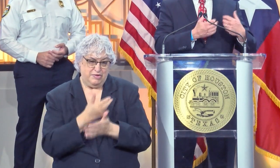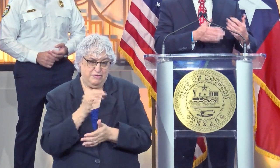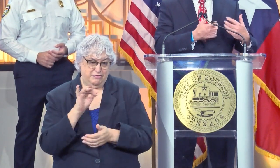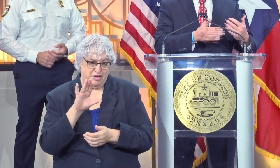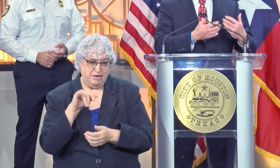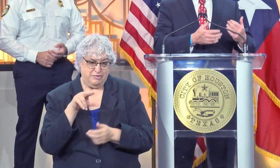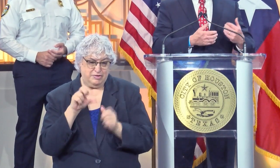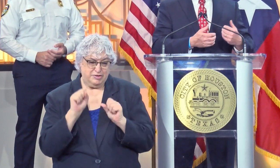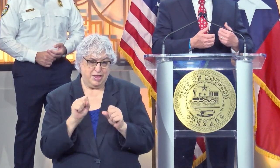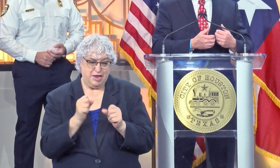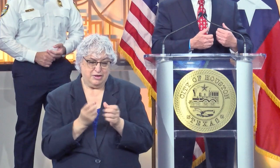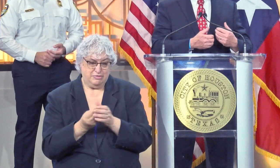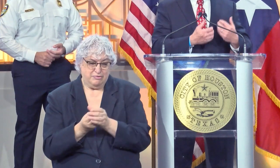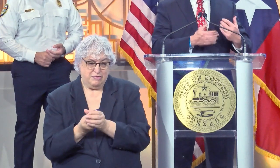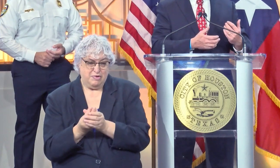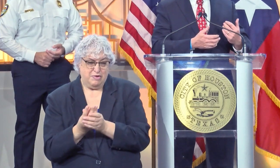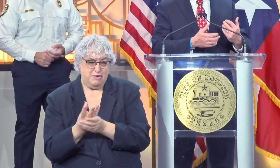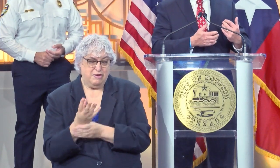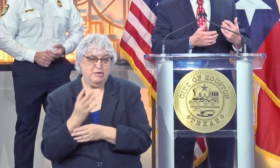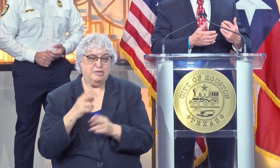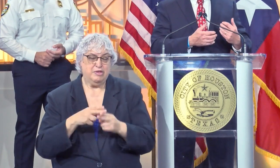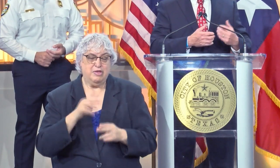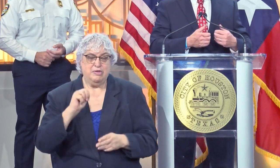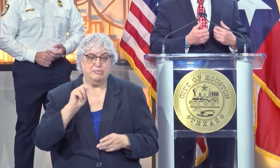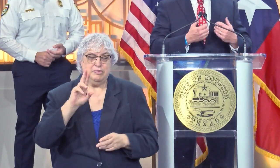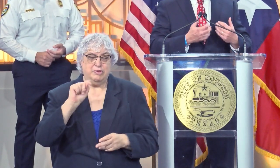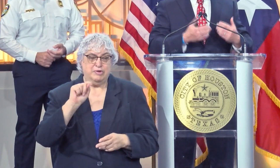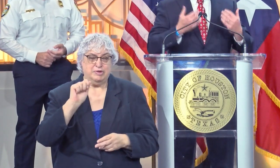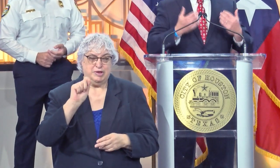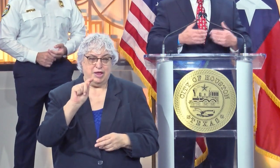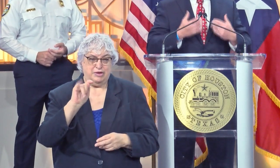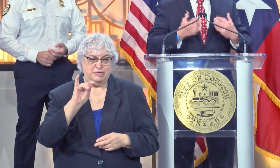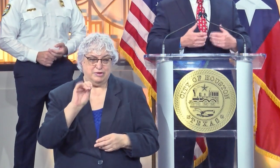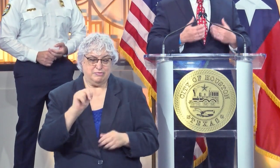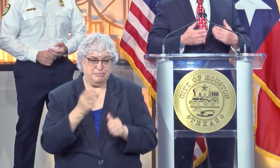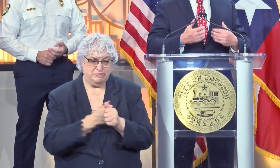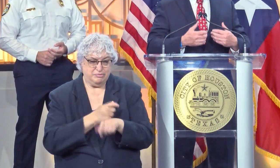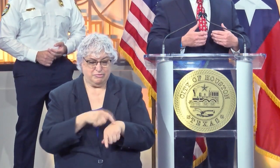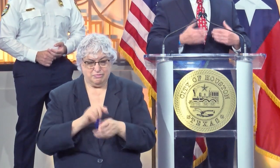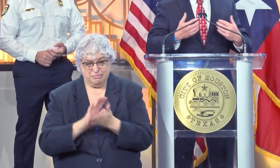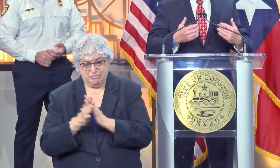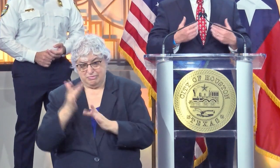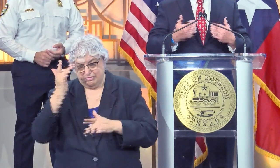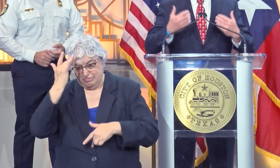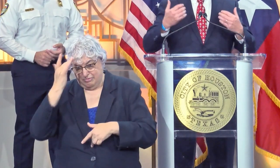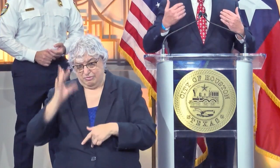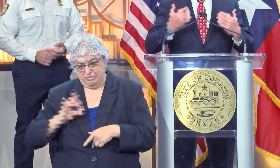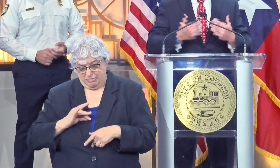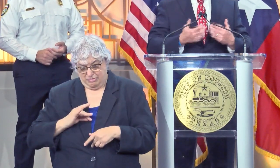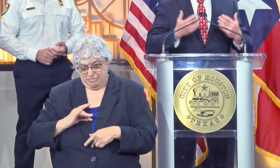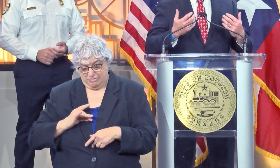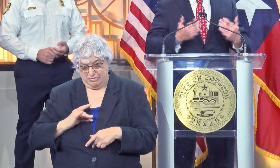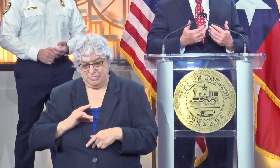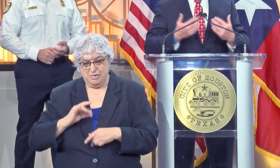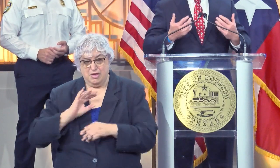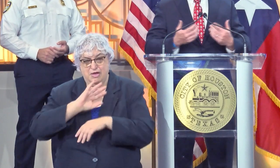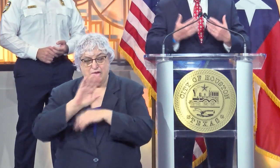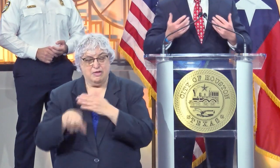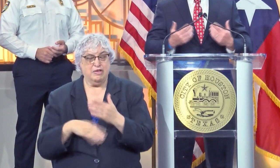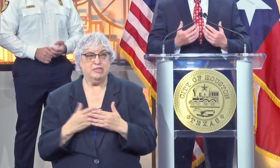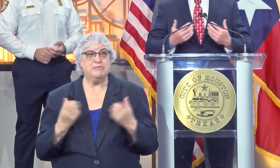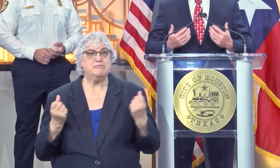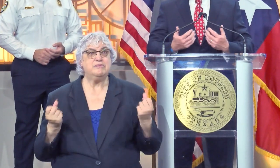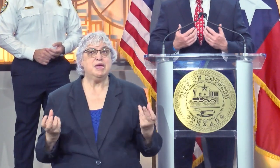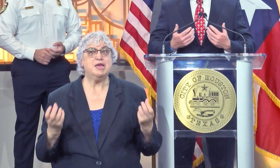virus can propagate, that's called a mutation. And so every time somebody becomes infected, we run a risk. So of all the many,